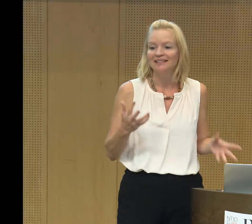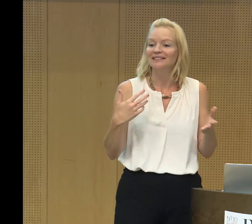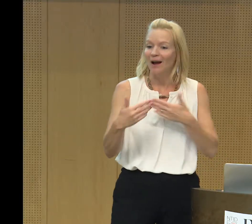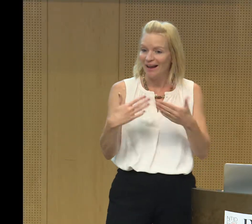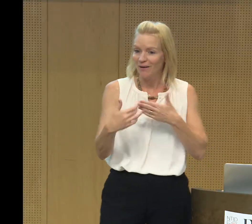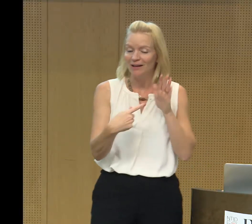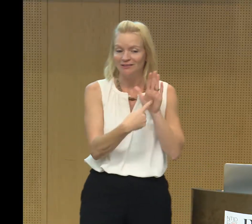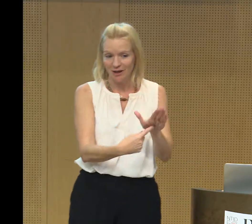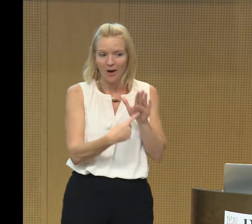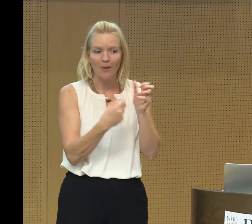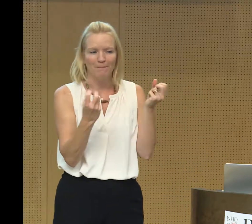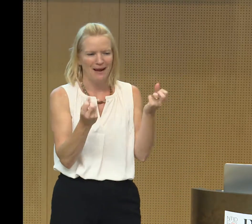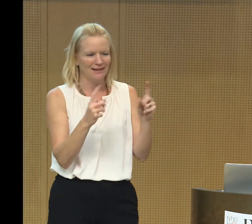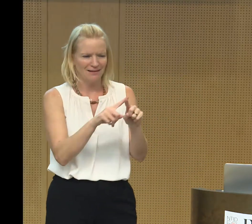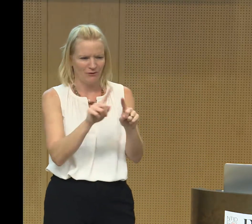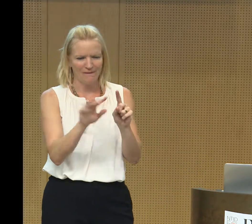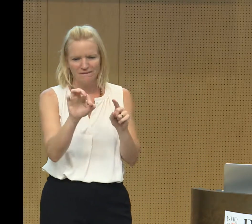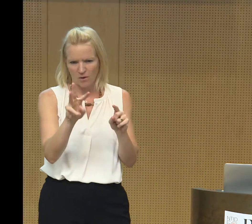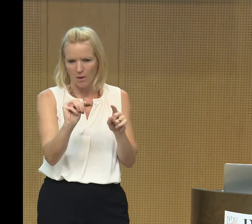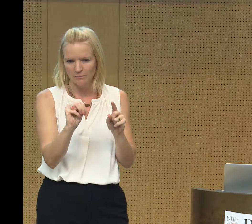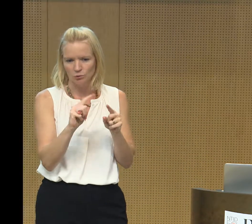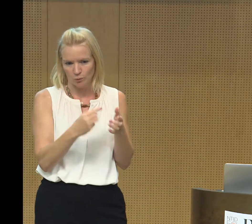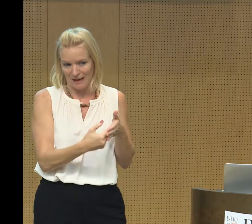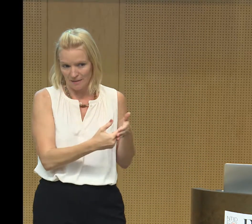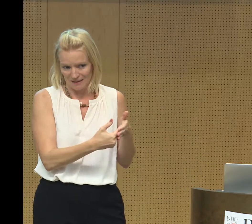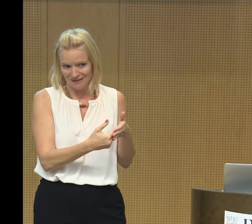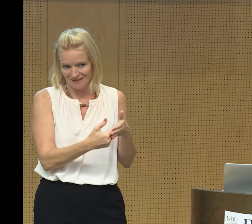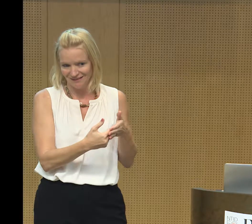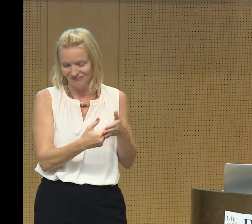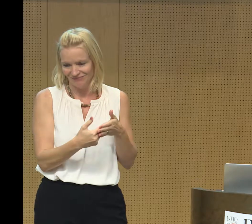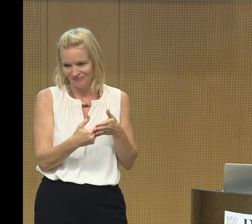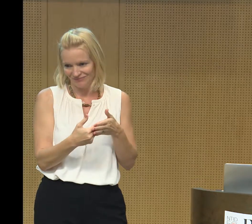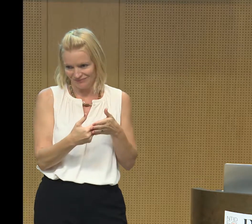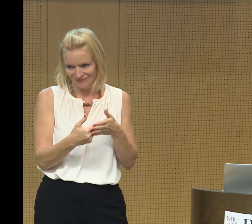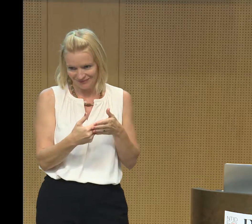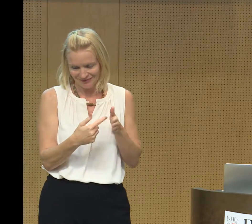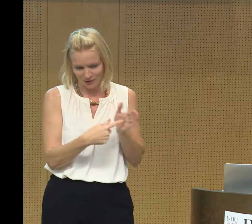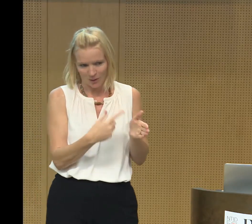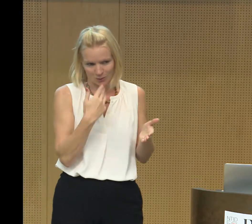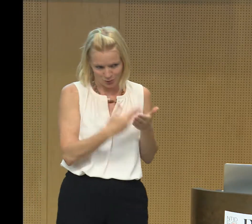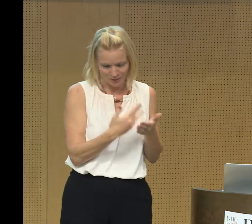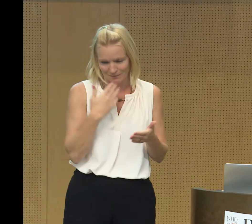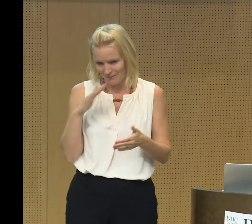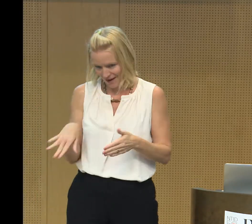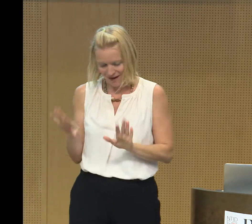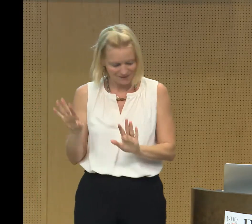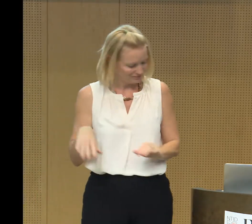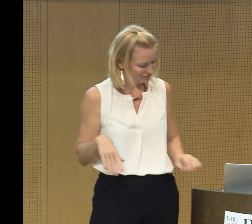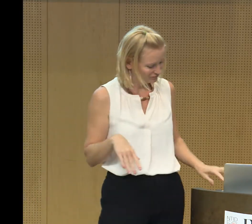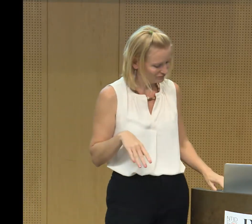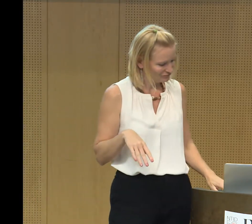So anyways, we showed many different words to babies, well-formed and ill-formed versions.